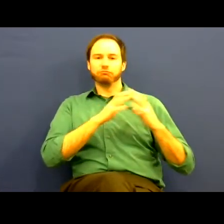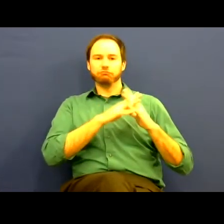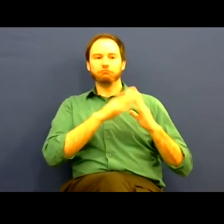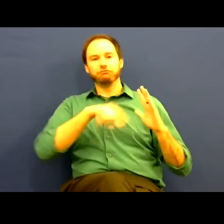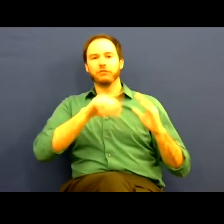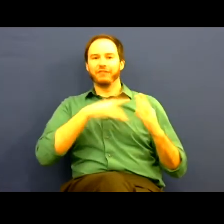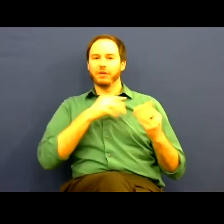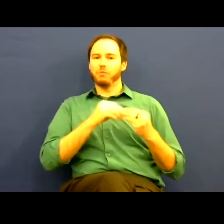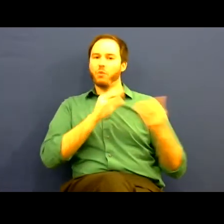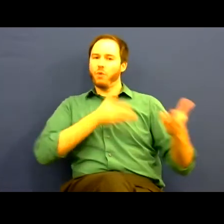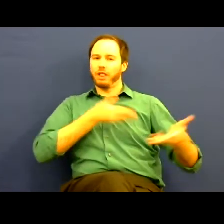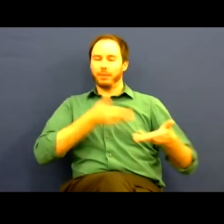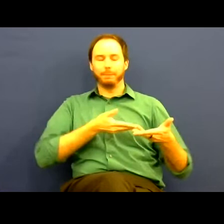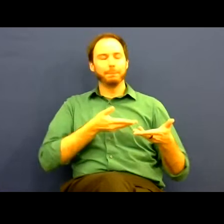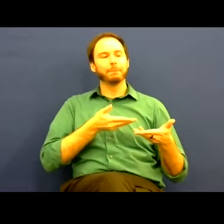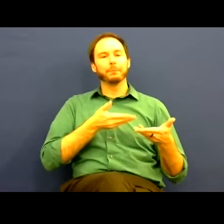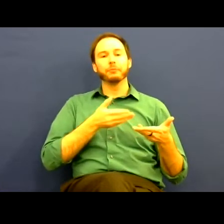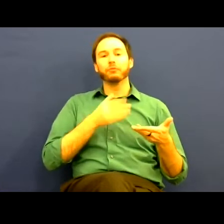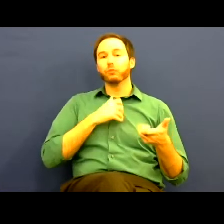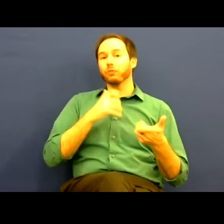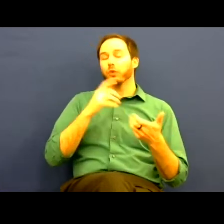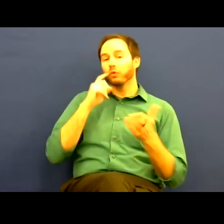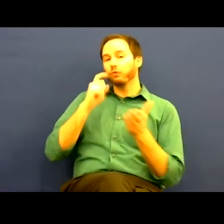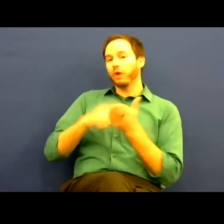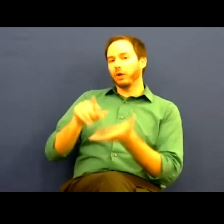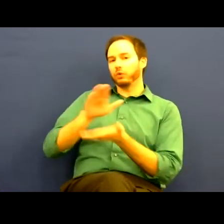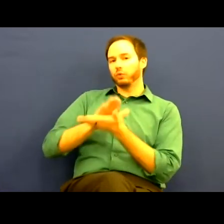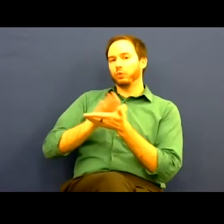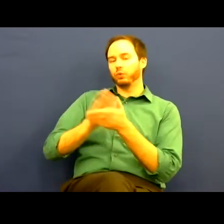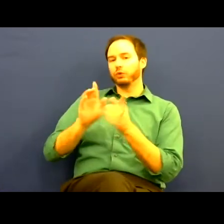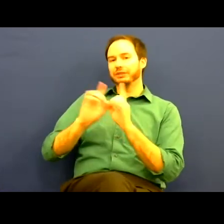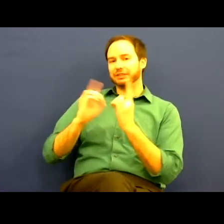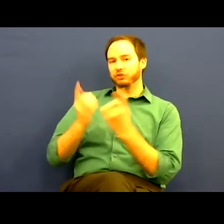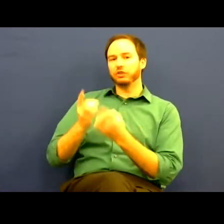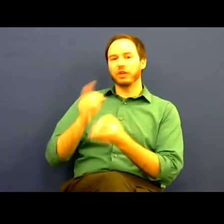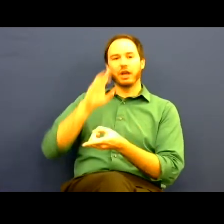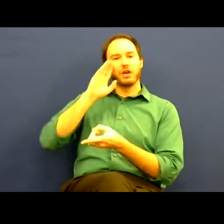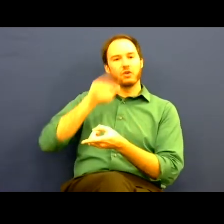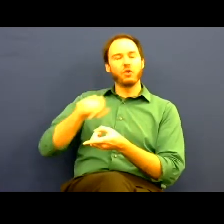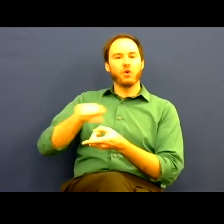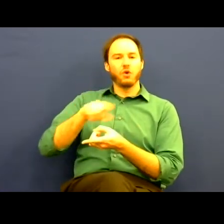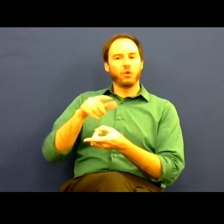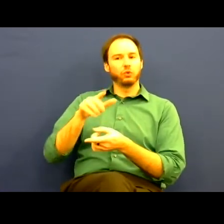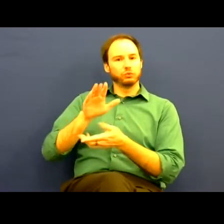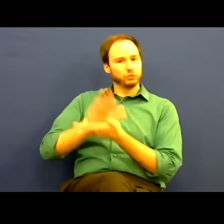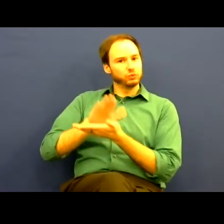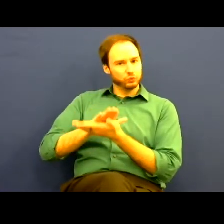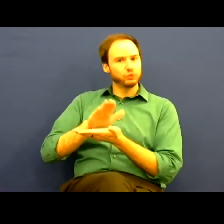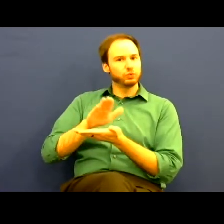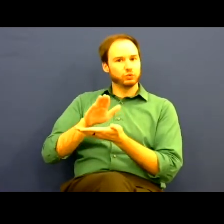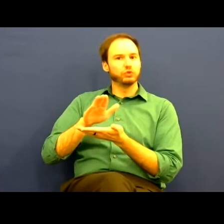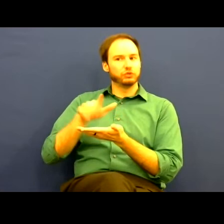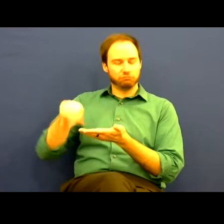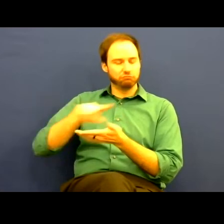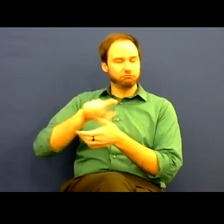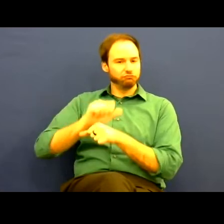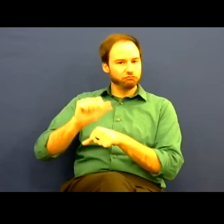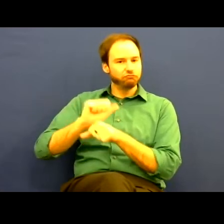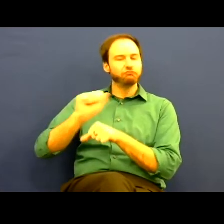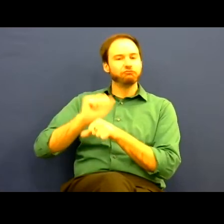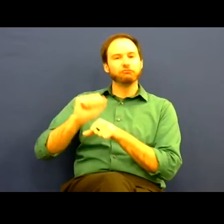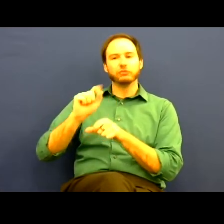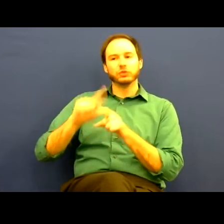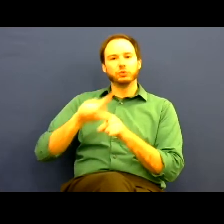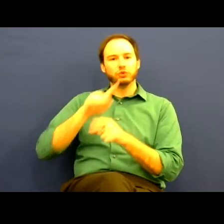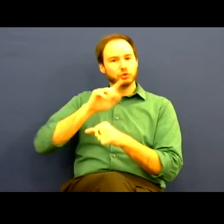environment. And also the school district. I know that there's been a lot of work within the school district to